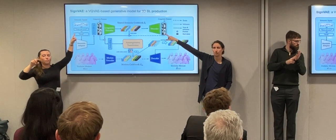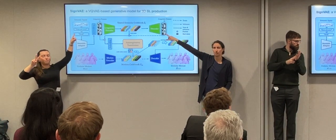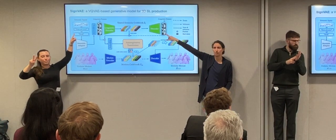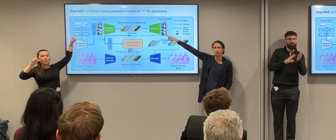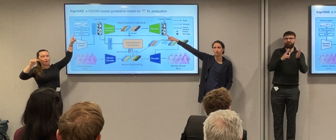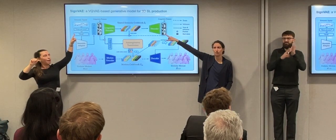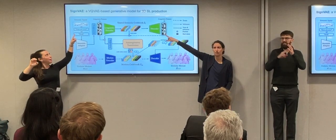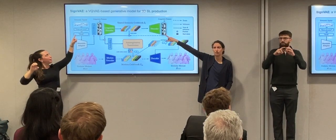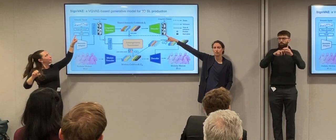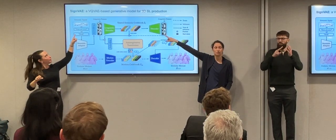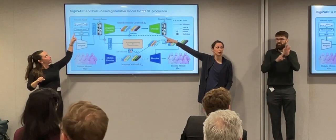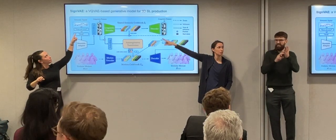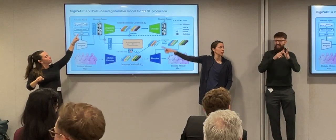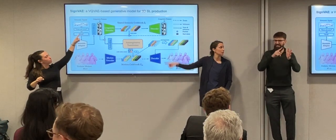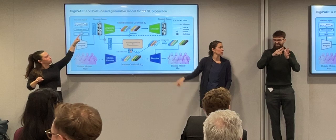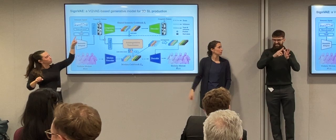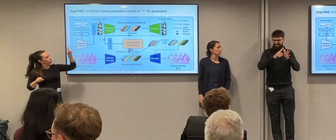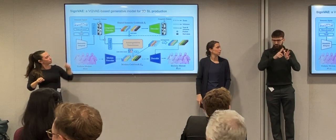VQVAE